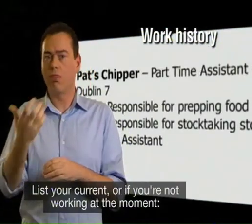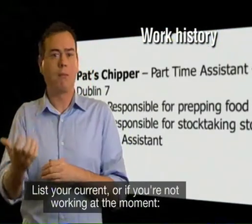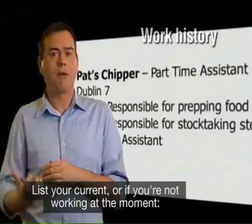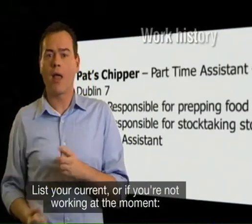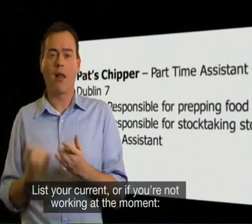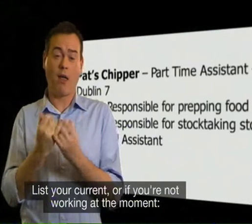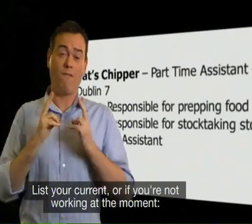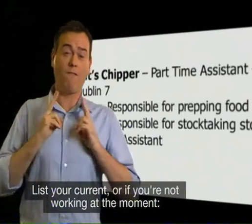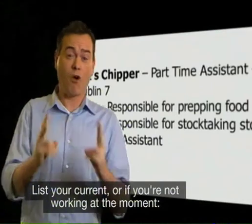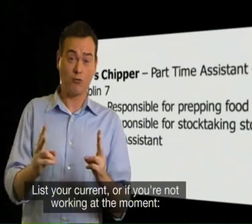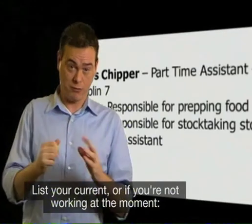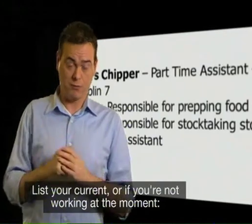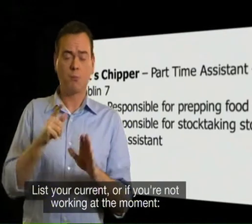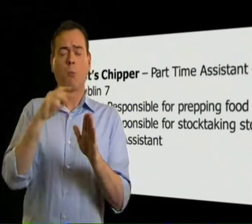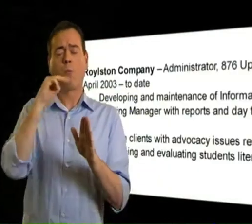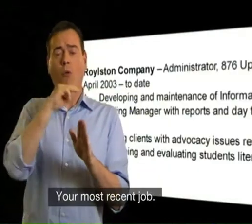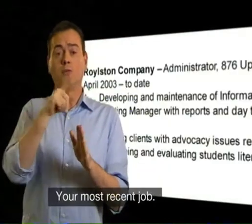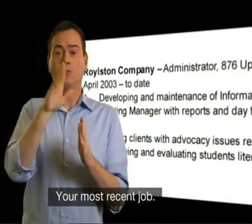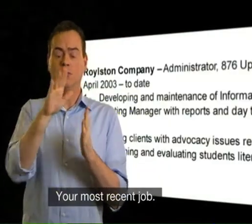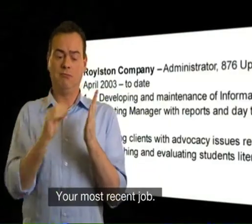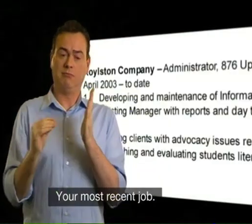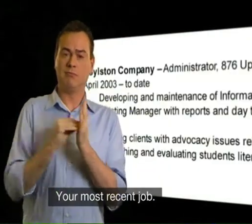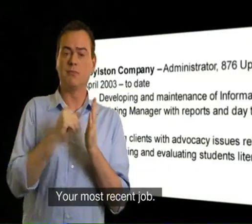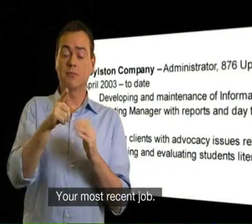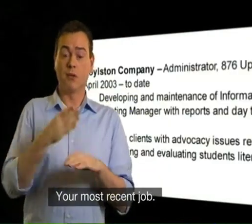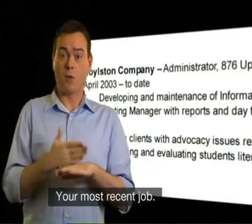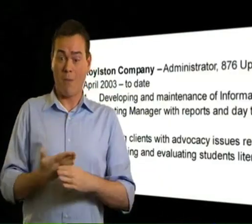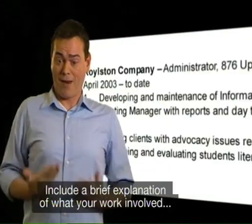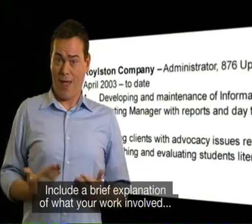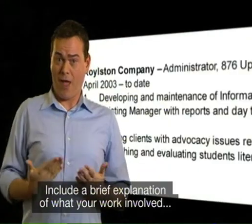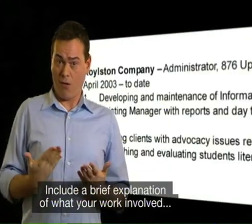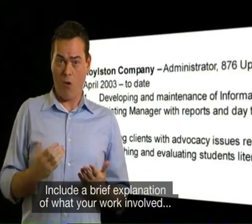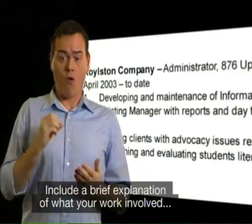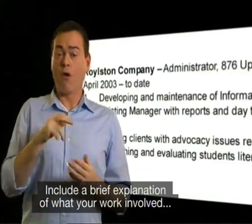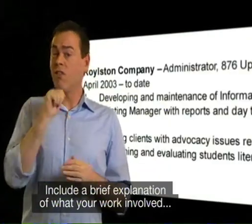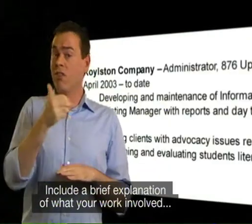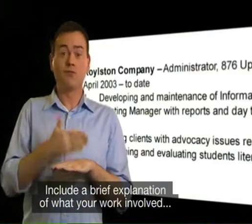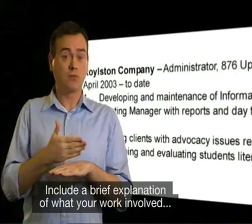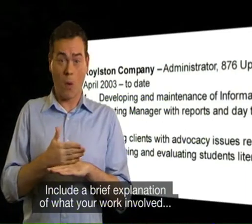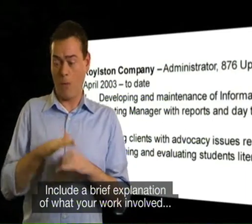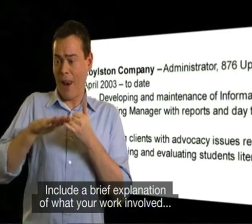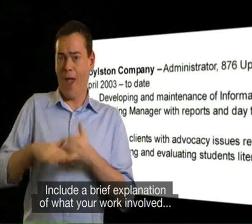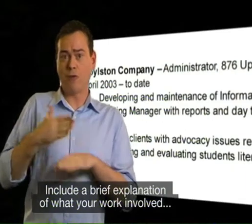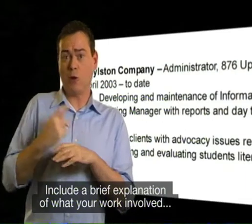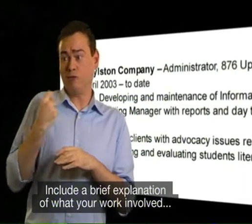or if you're not working at the moment, your most recent job. Include a brief explanation of what your work